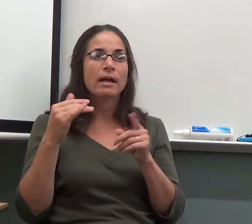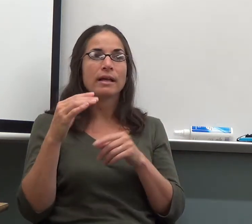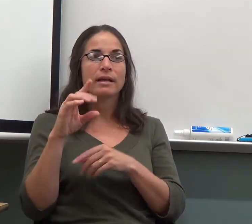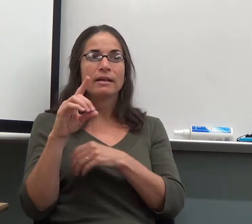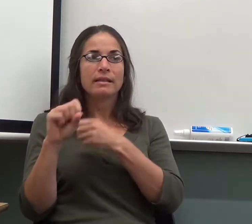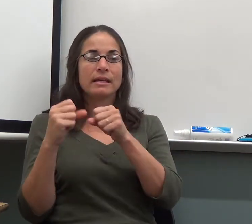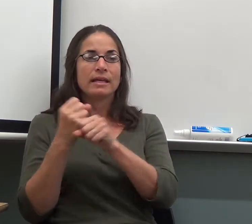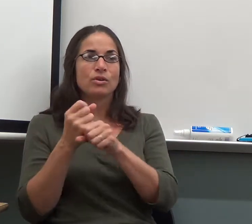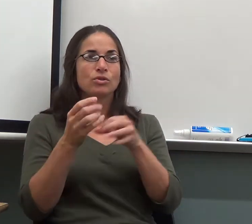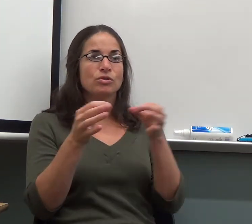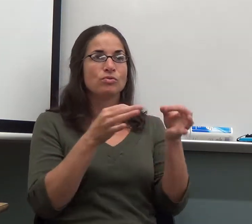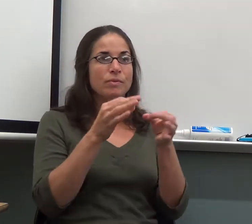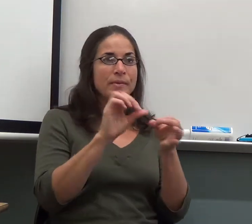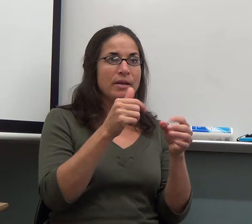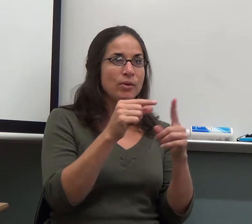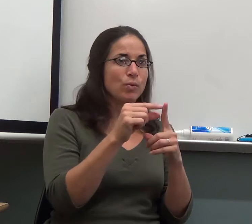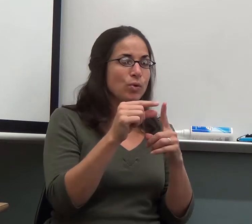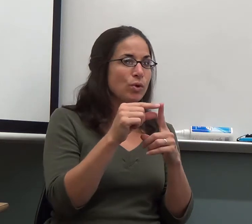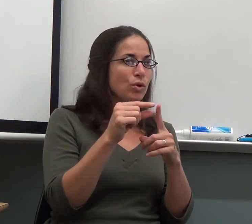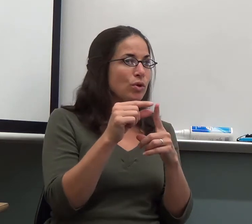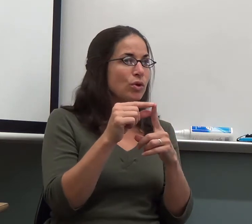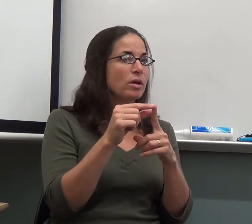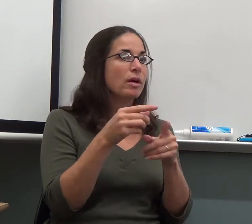word, which is what? A proper noun.